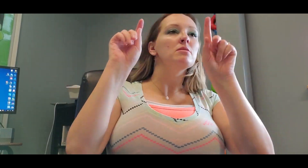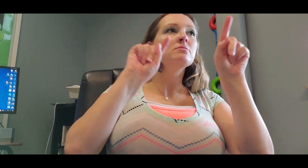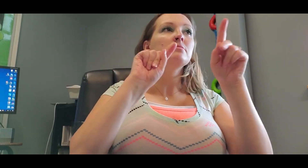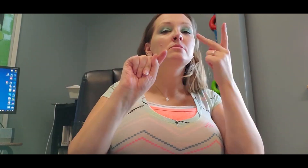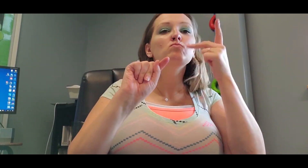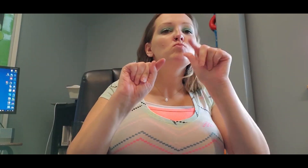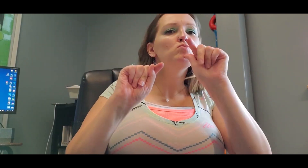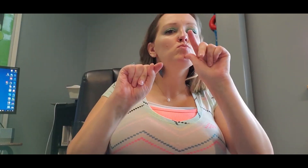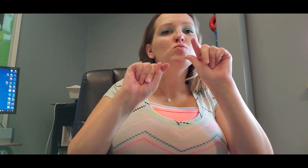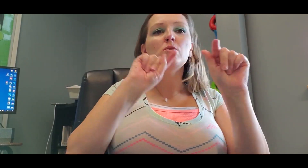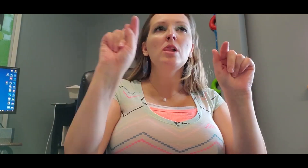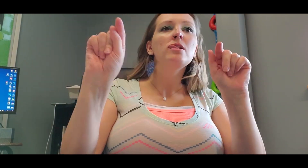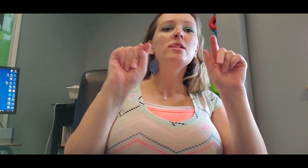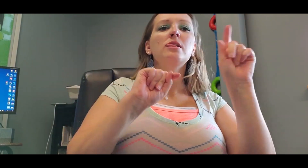rolling the wheelchairs along.